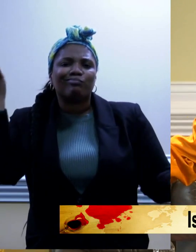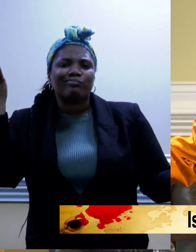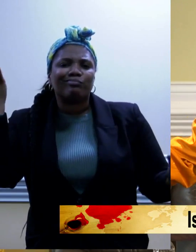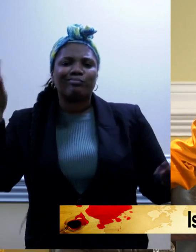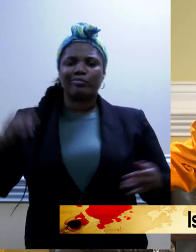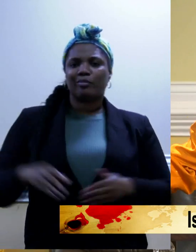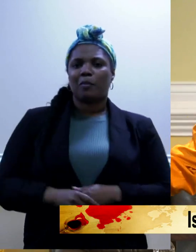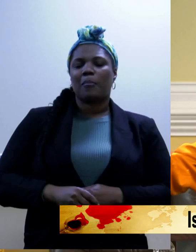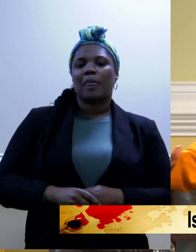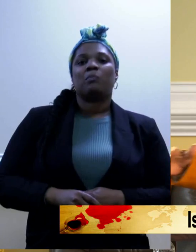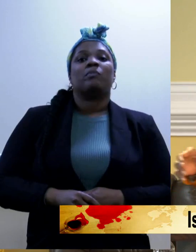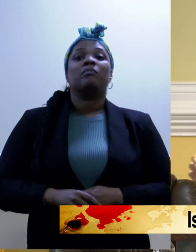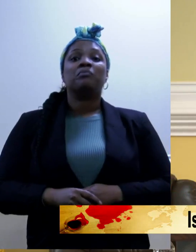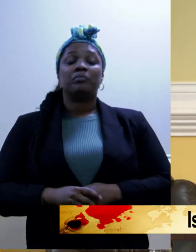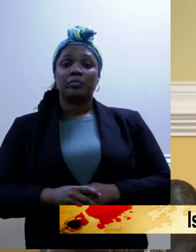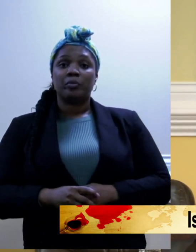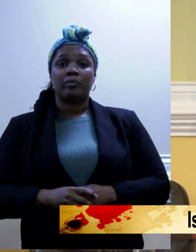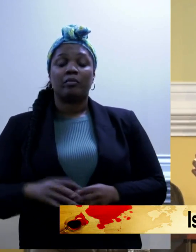So he said,